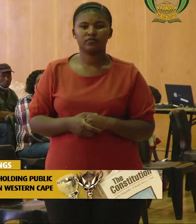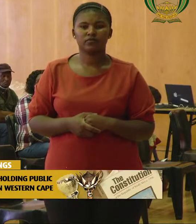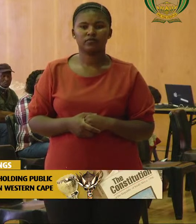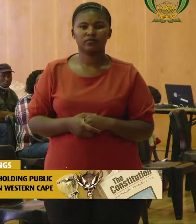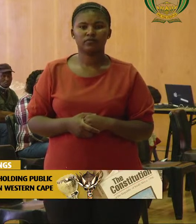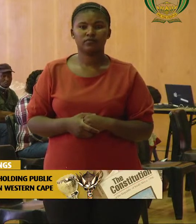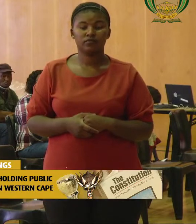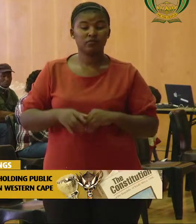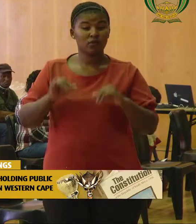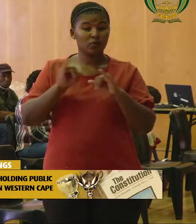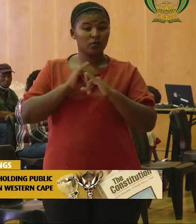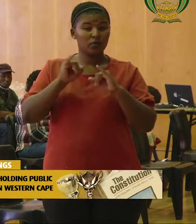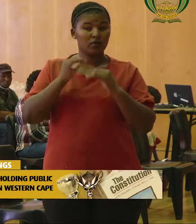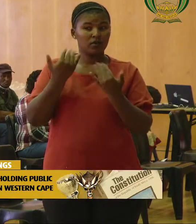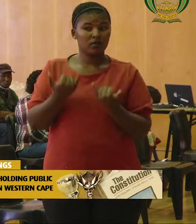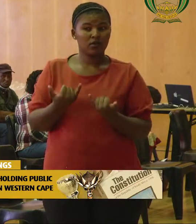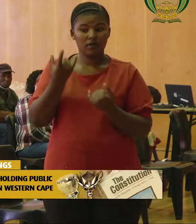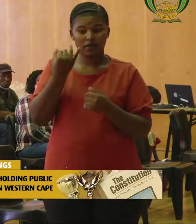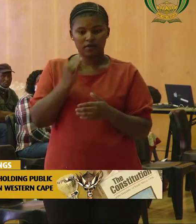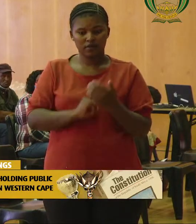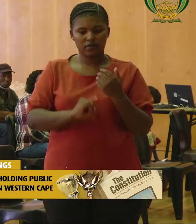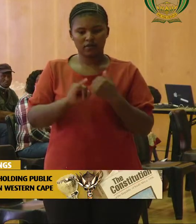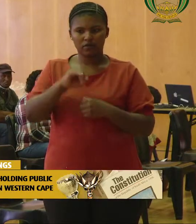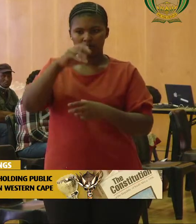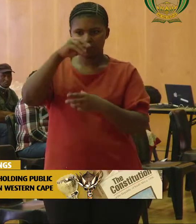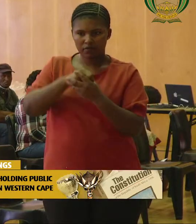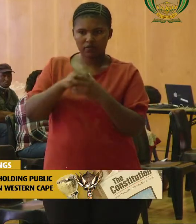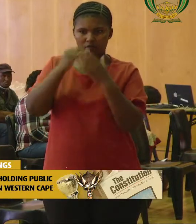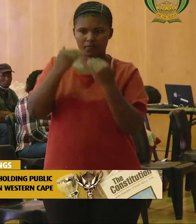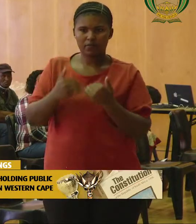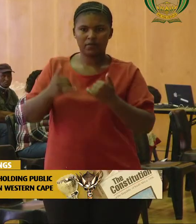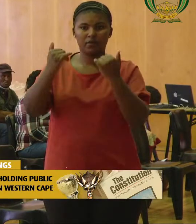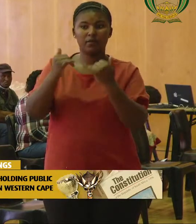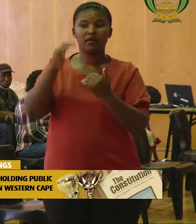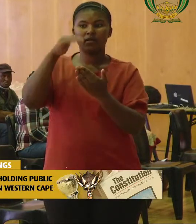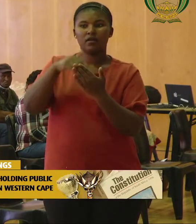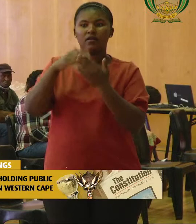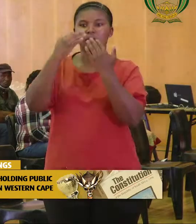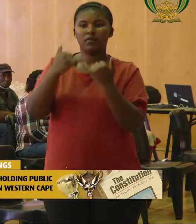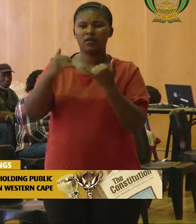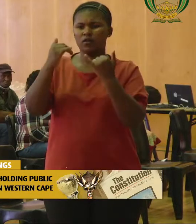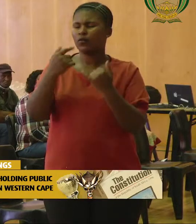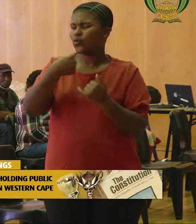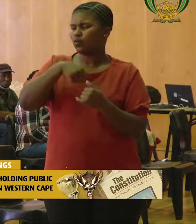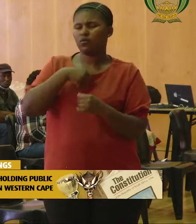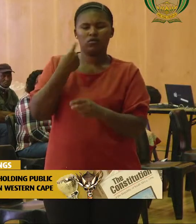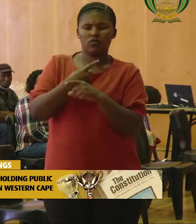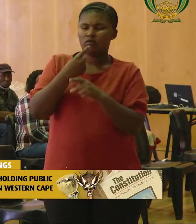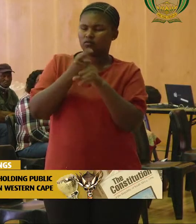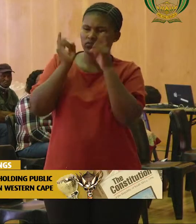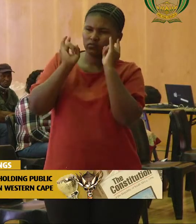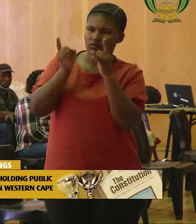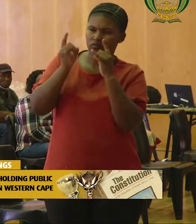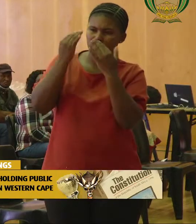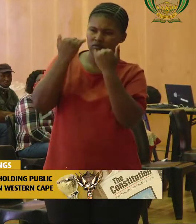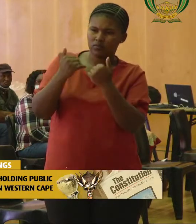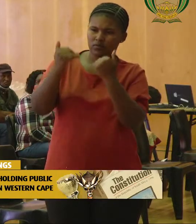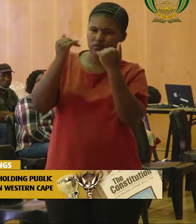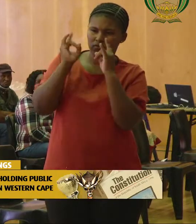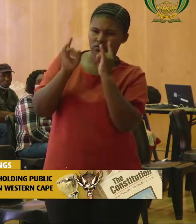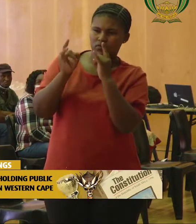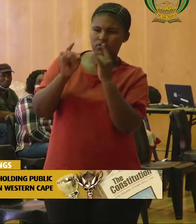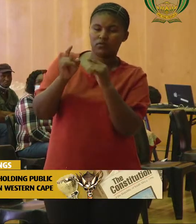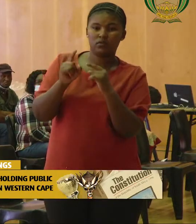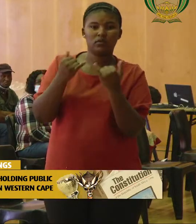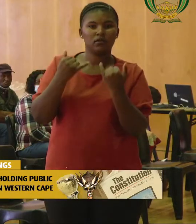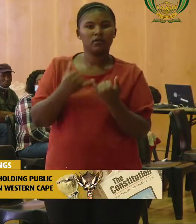iwesi uba bangabheka epalamente, bafike epalamente phaya, sibukela qho ipalamente into bayixoxa njani na. Now nale nto